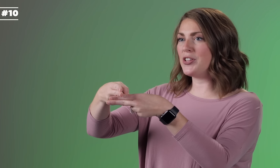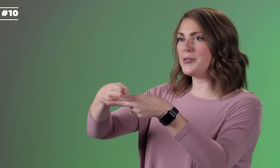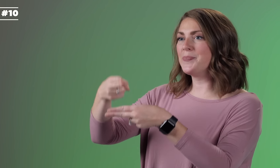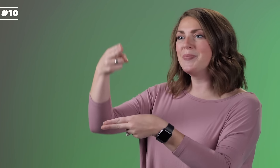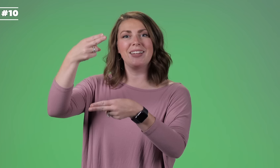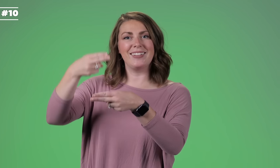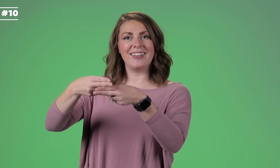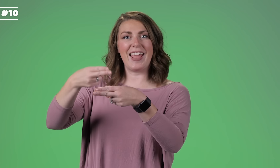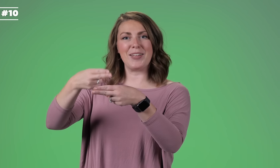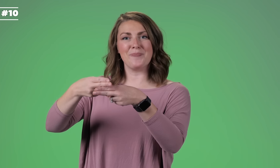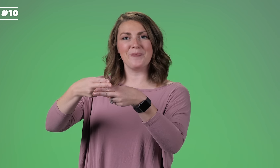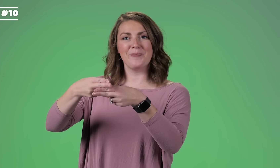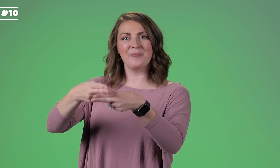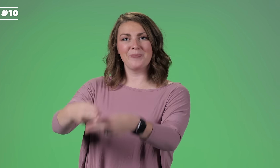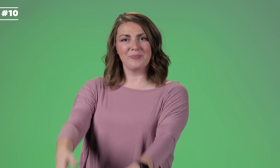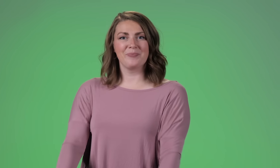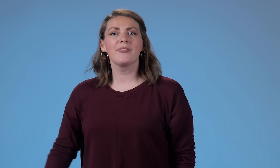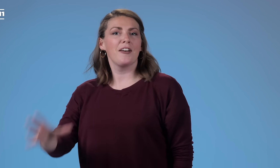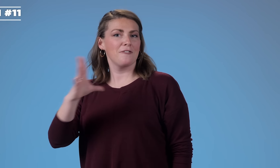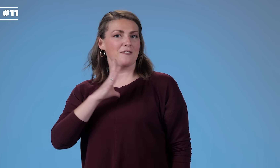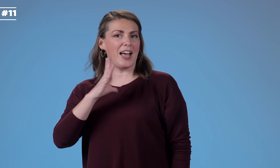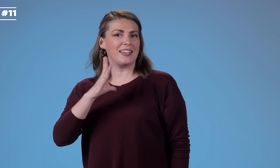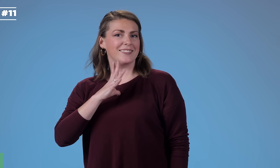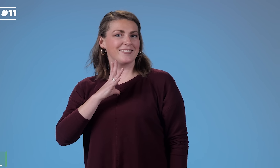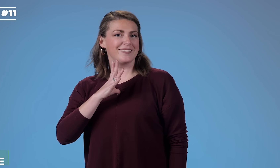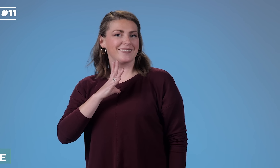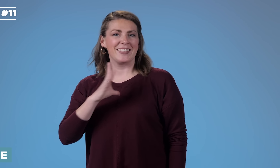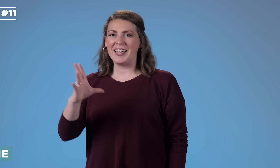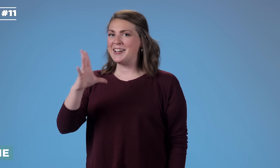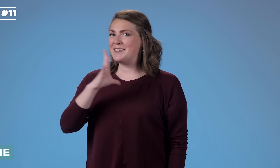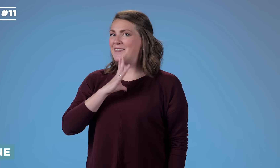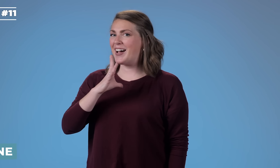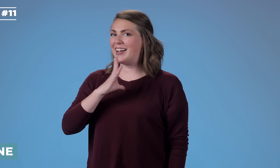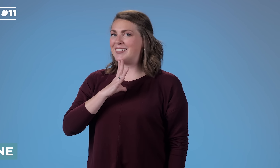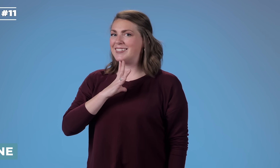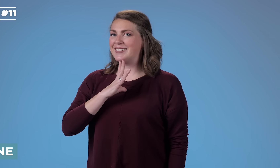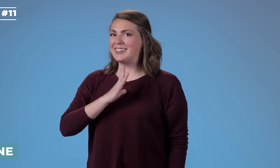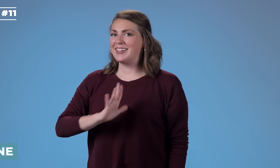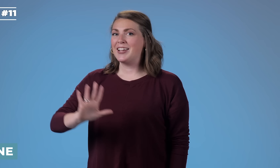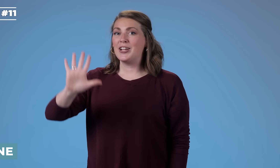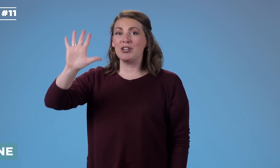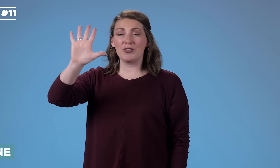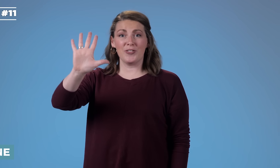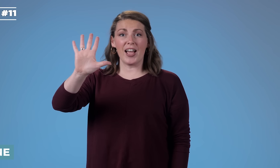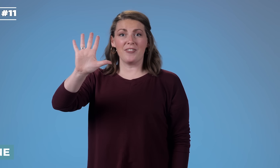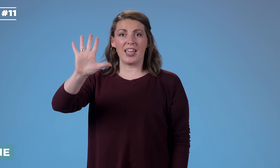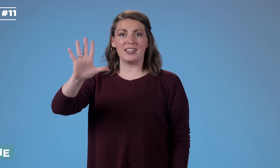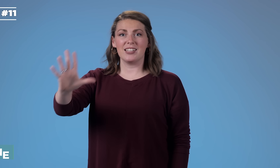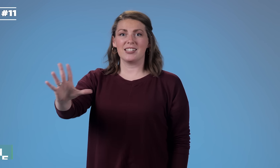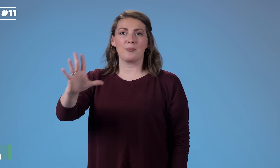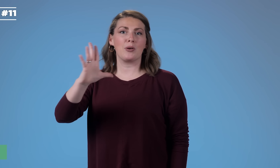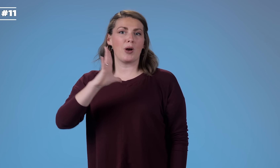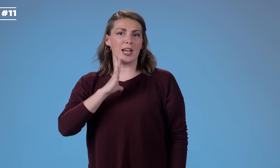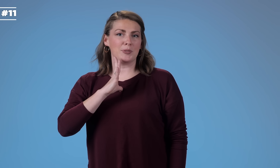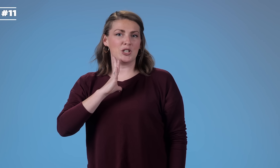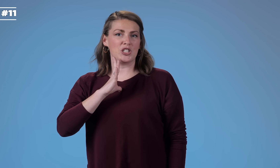other. Name. Fine. Fine. Your 5 hand is coming right up to your